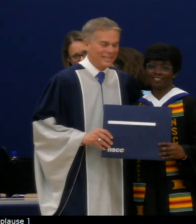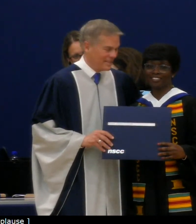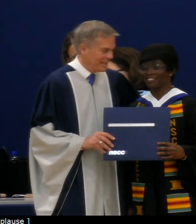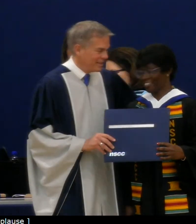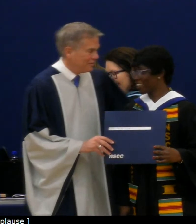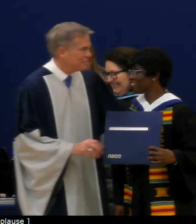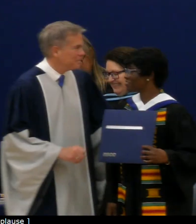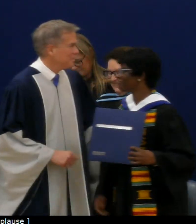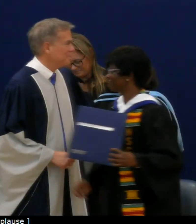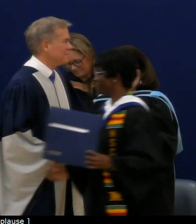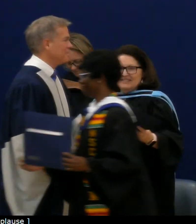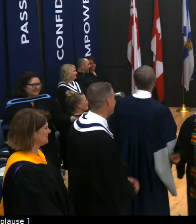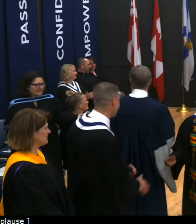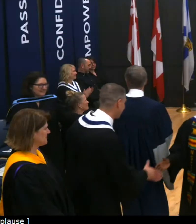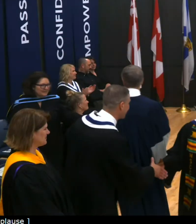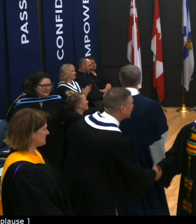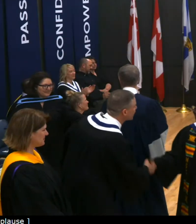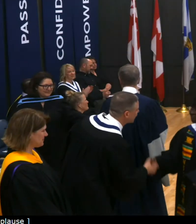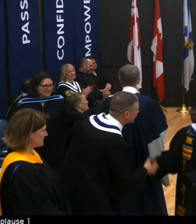Ogechukwu Ezagu.